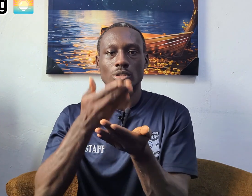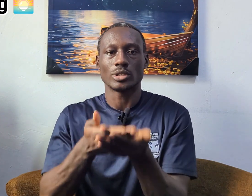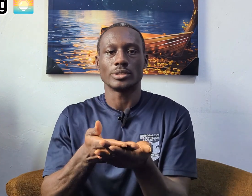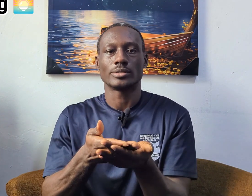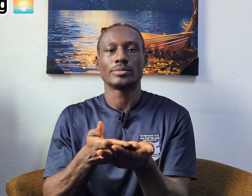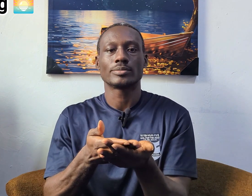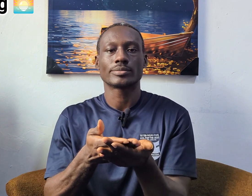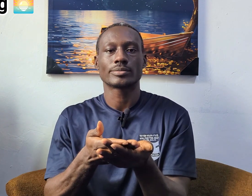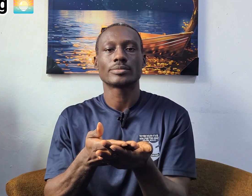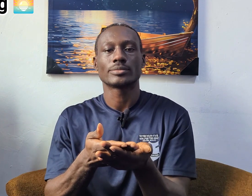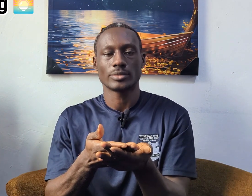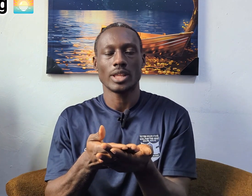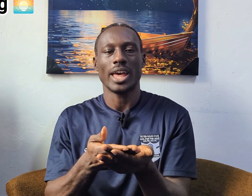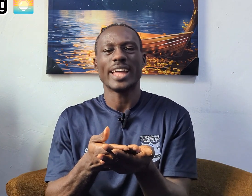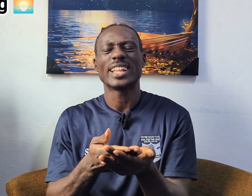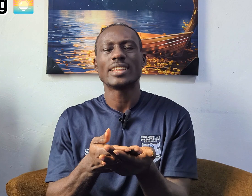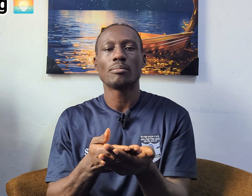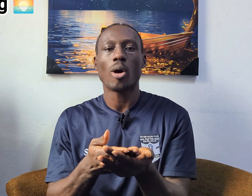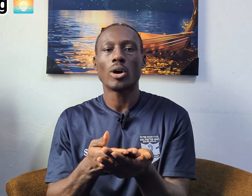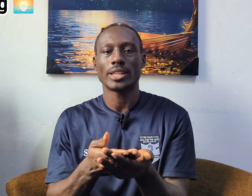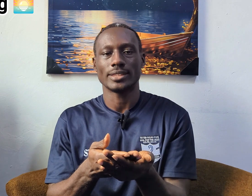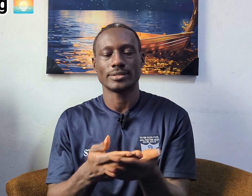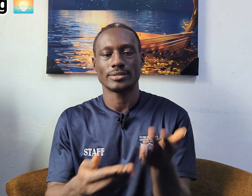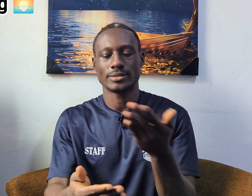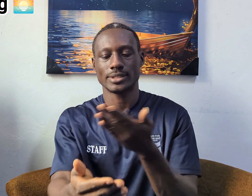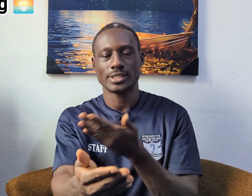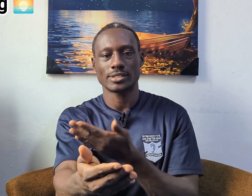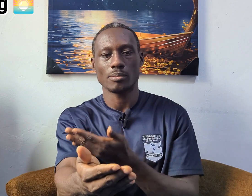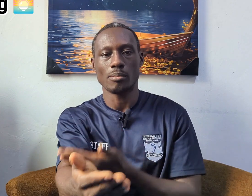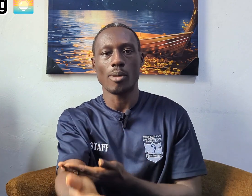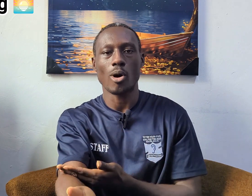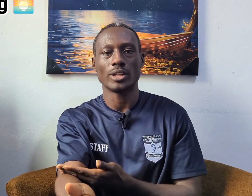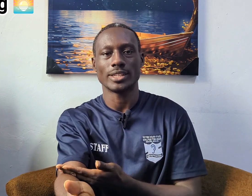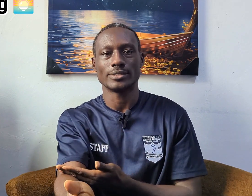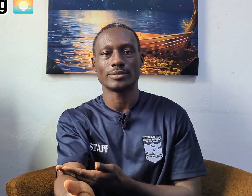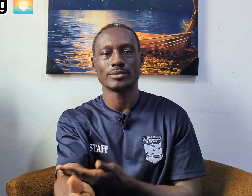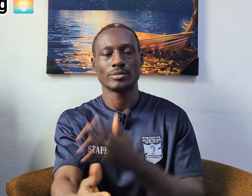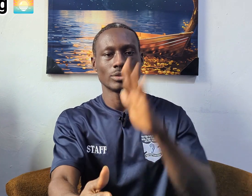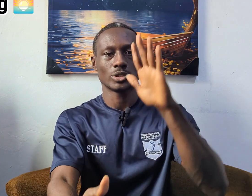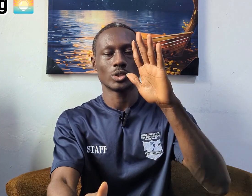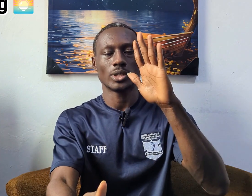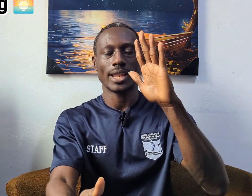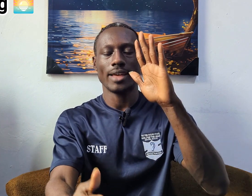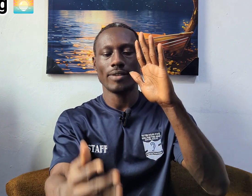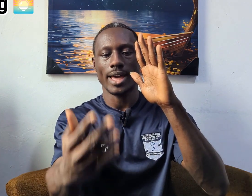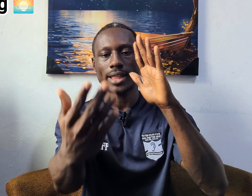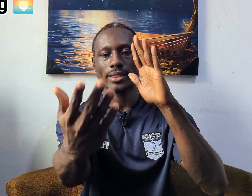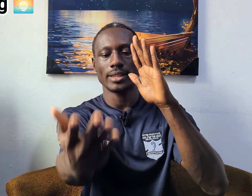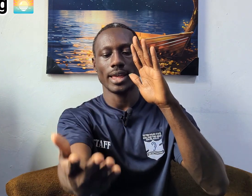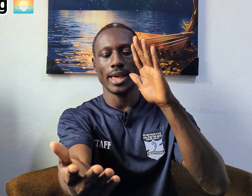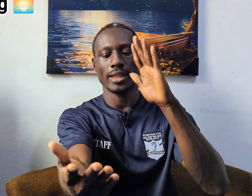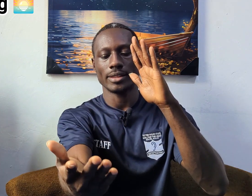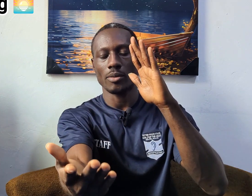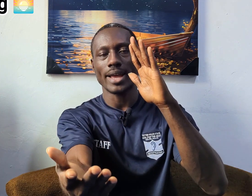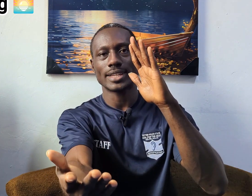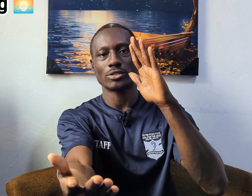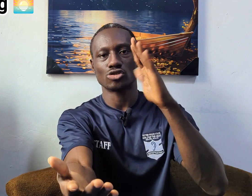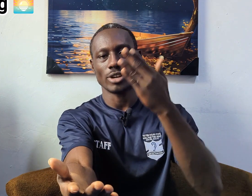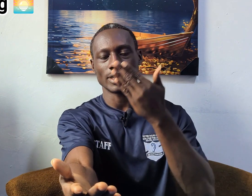good. And then morning, this is morning. So the left hand, the right hand stretch, and the